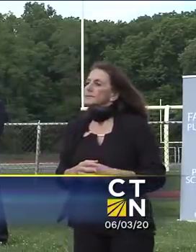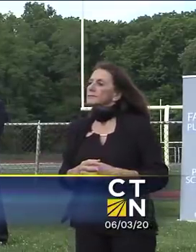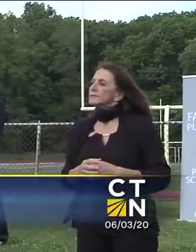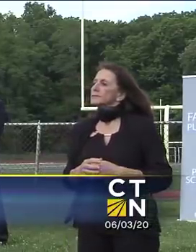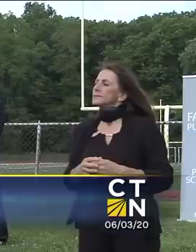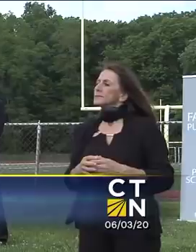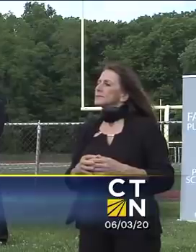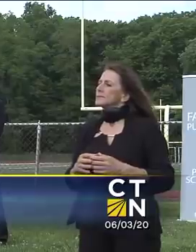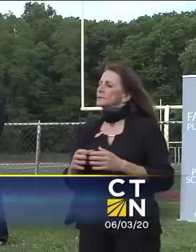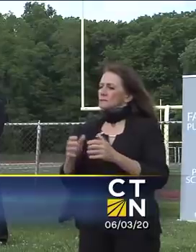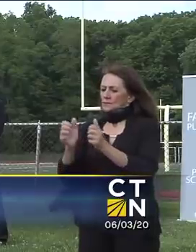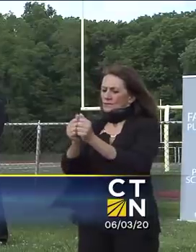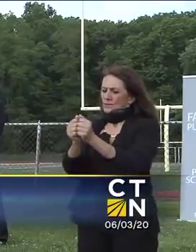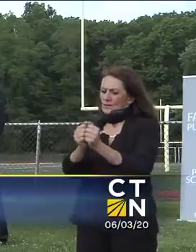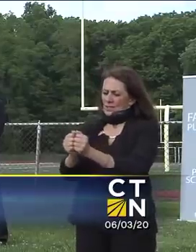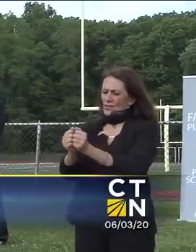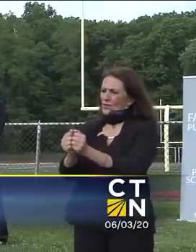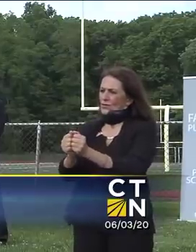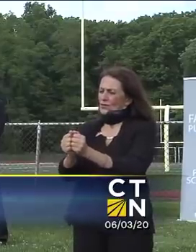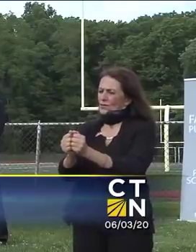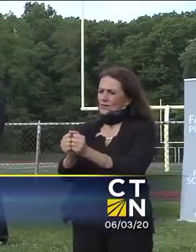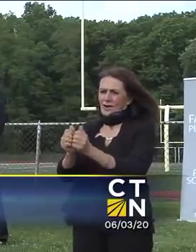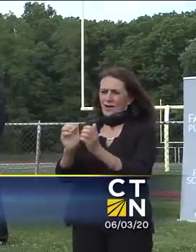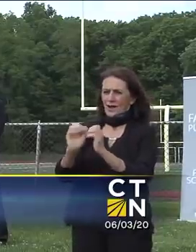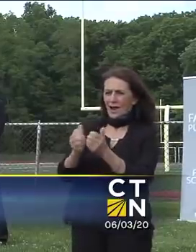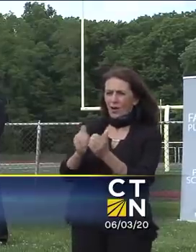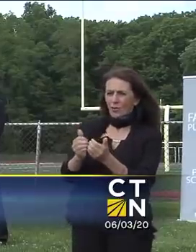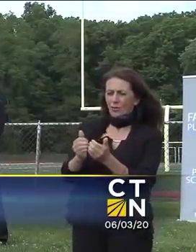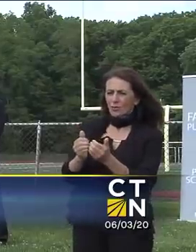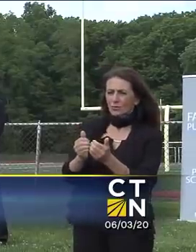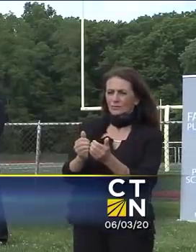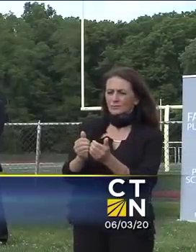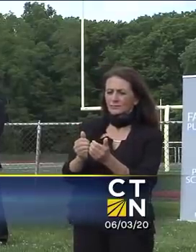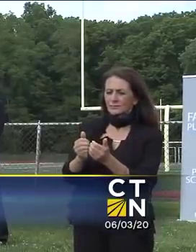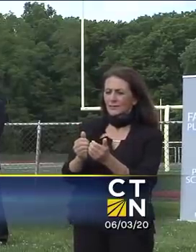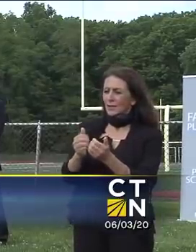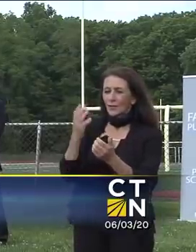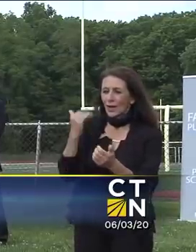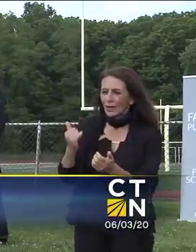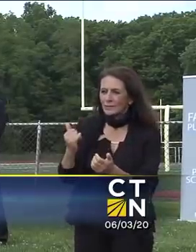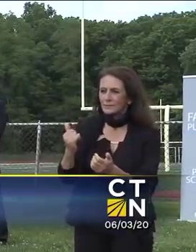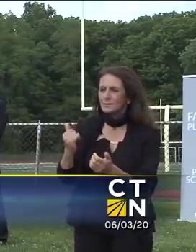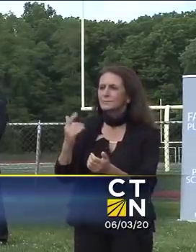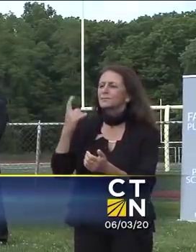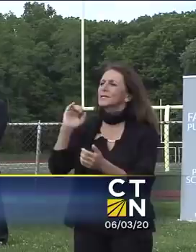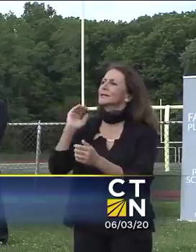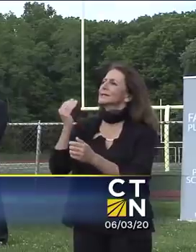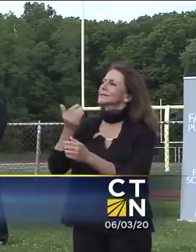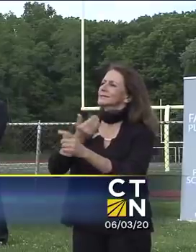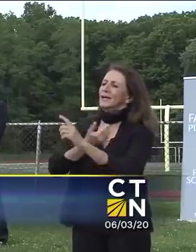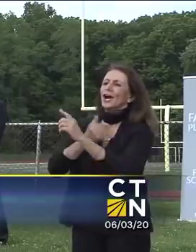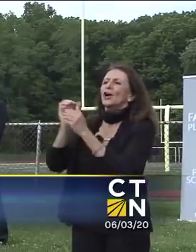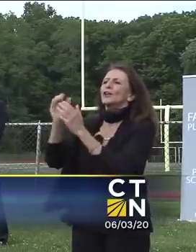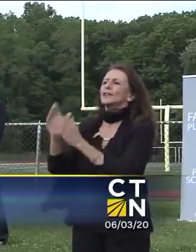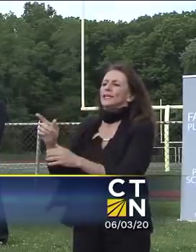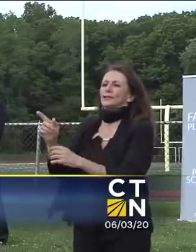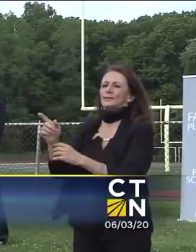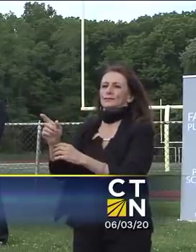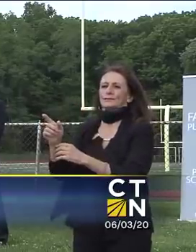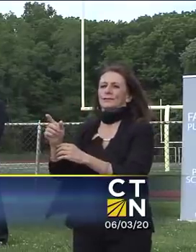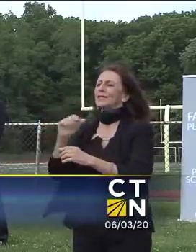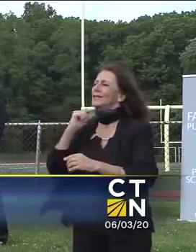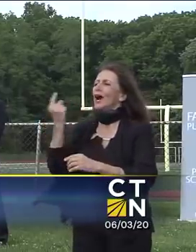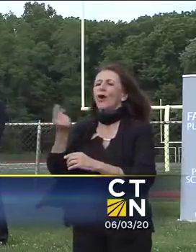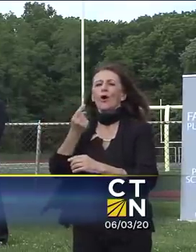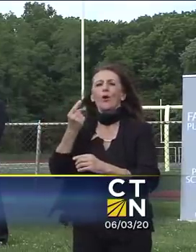that togetherness and unity is only reinforced by the amazing leadership we have in the school, not just our administration here at Farmington